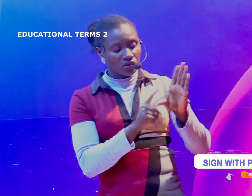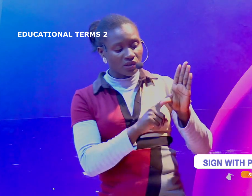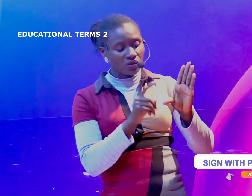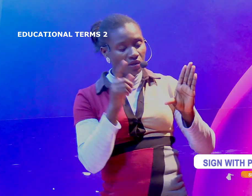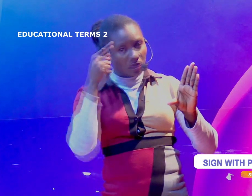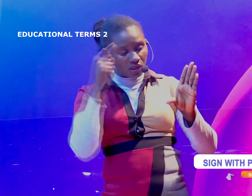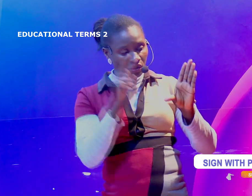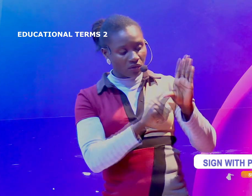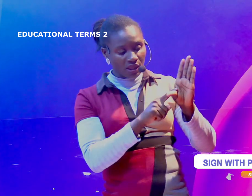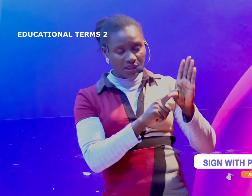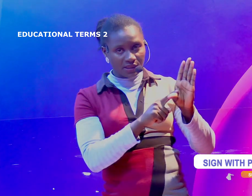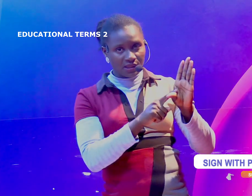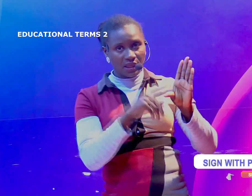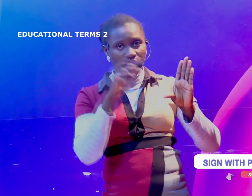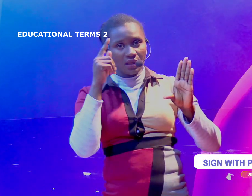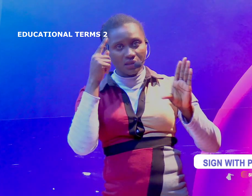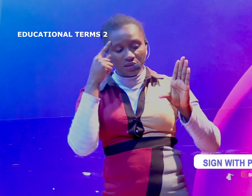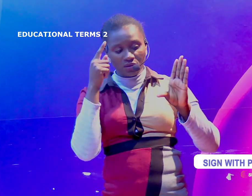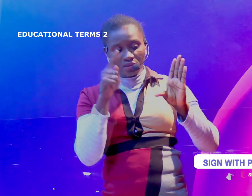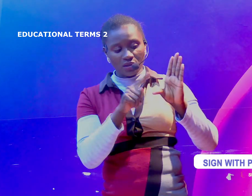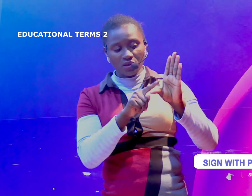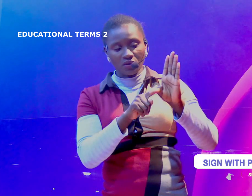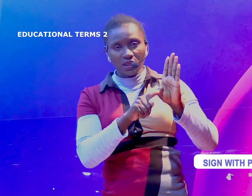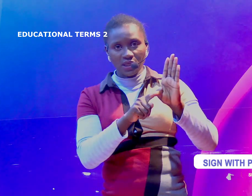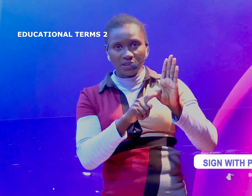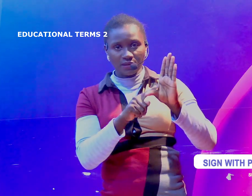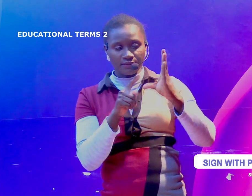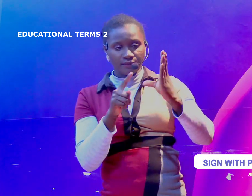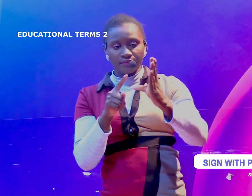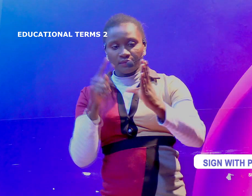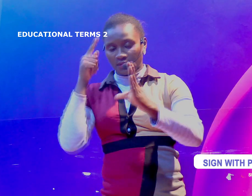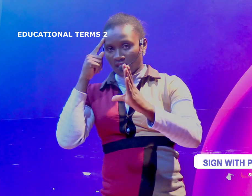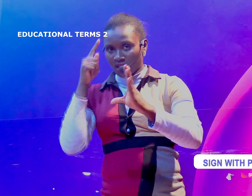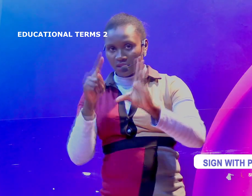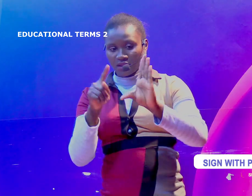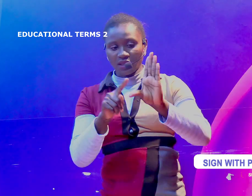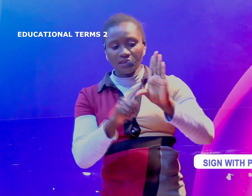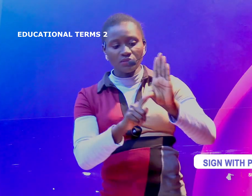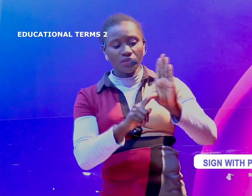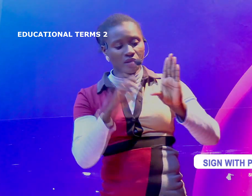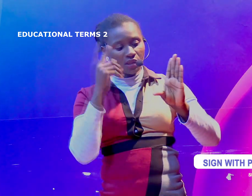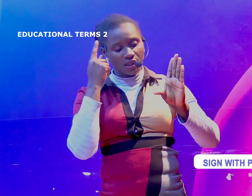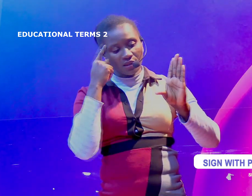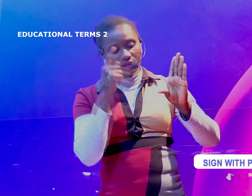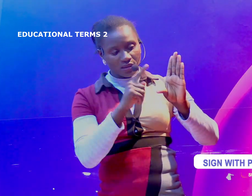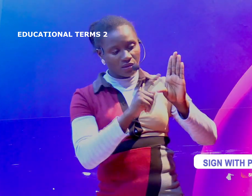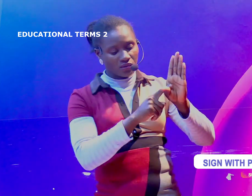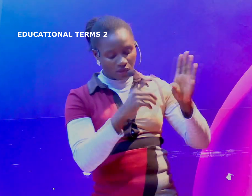so recognize like this. You recognize. It's just symbol like this. You recognize.